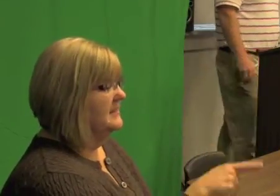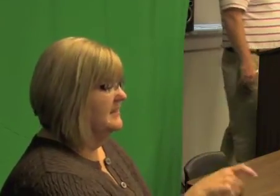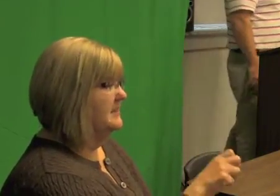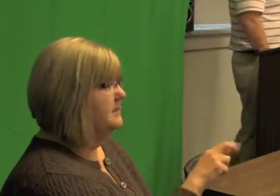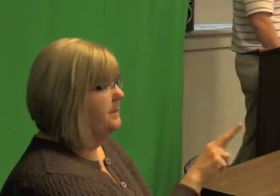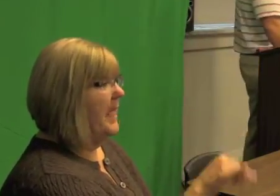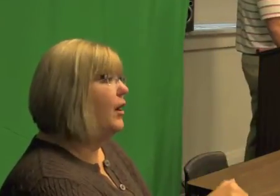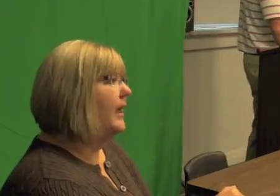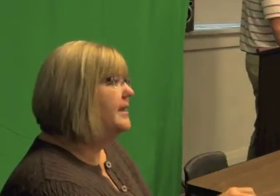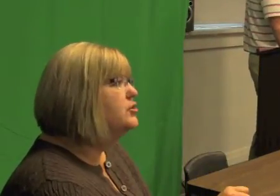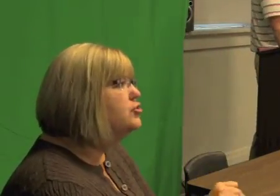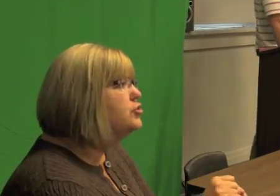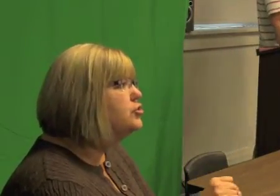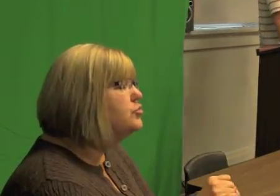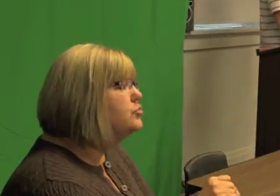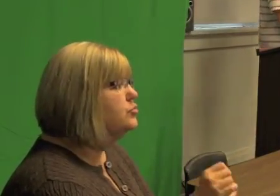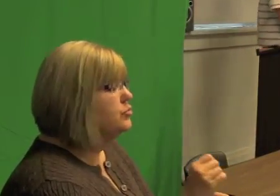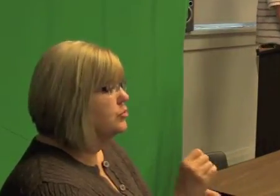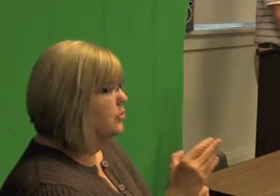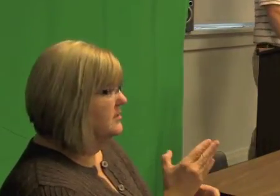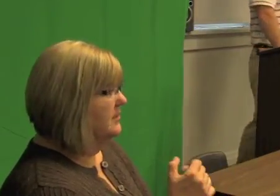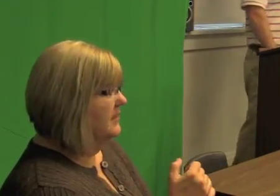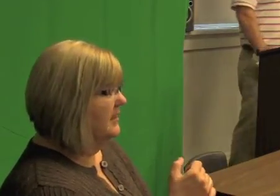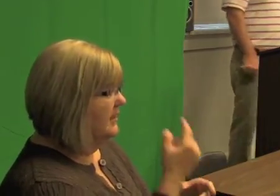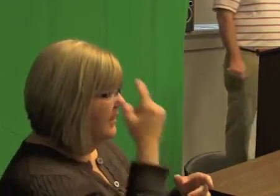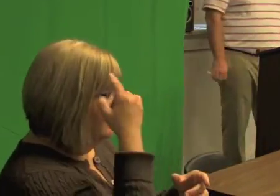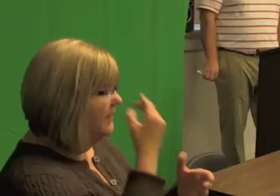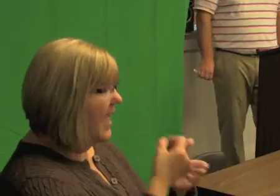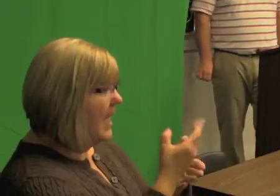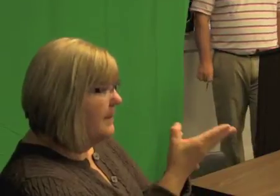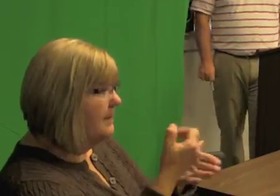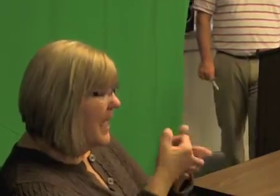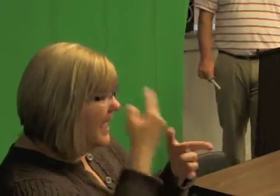If I buy something and I agree to pay over time, what am I talking about?